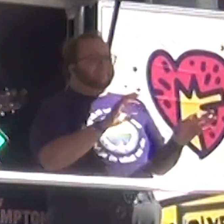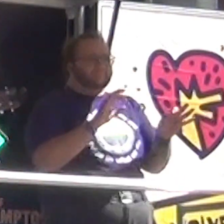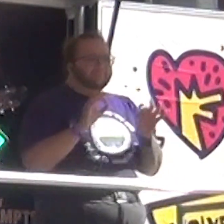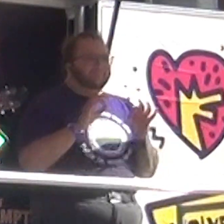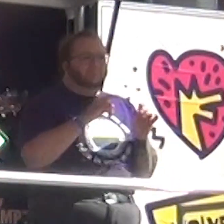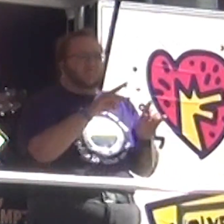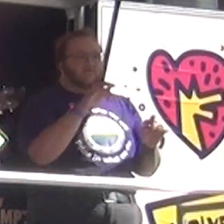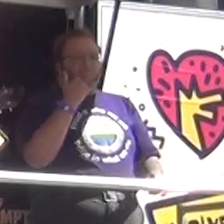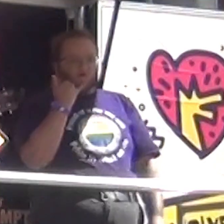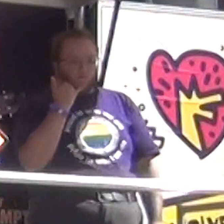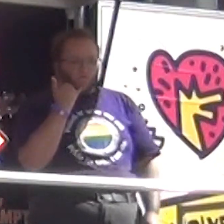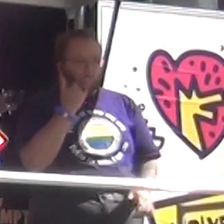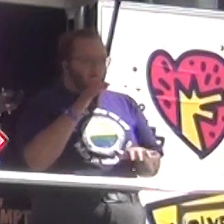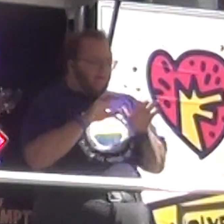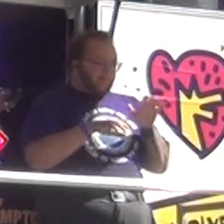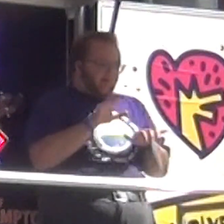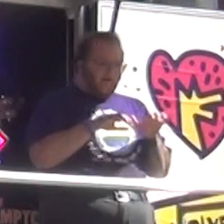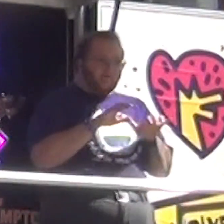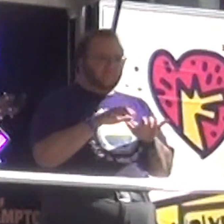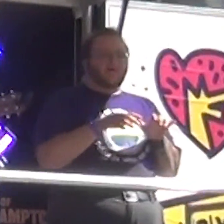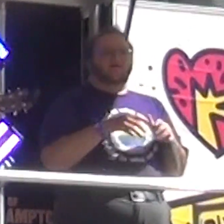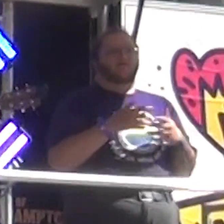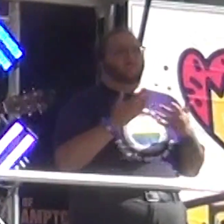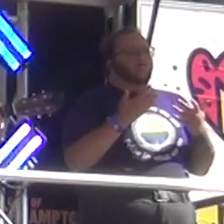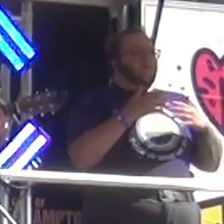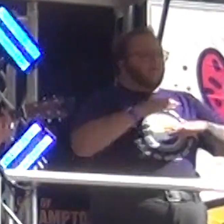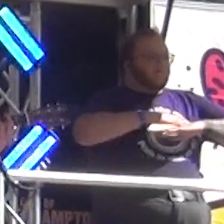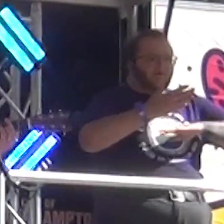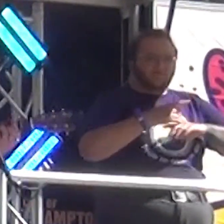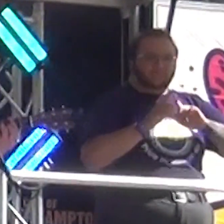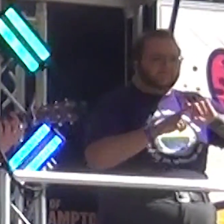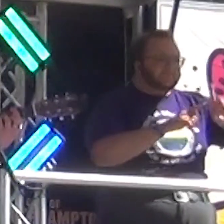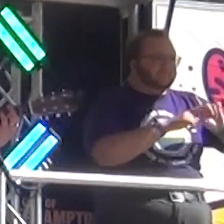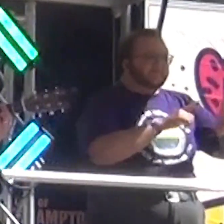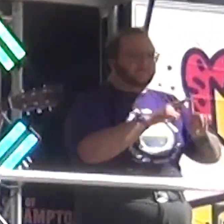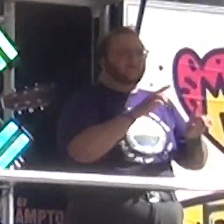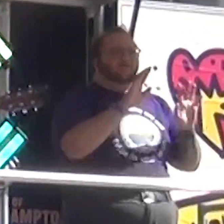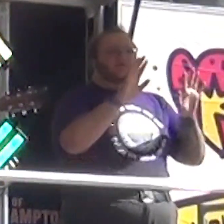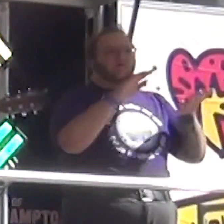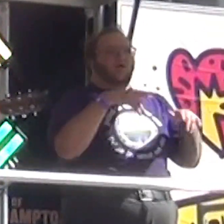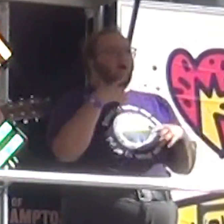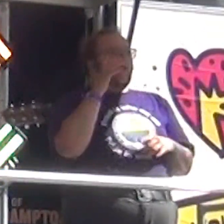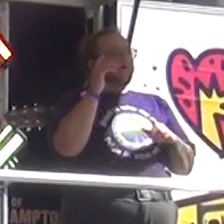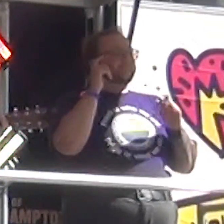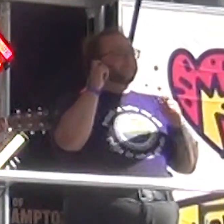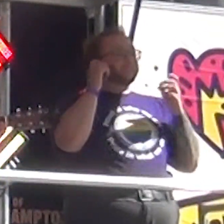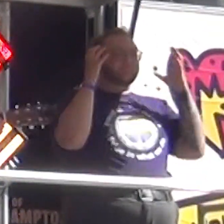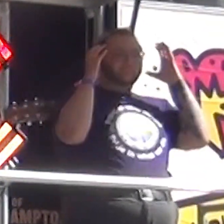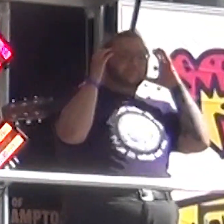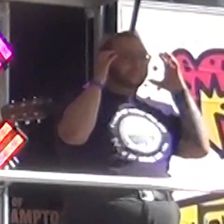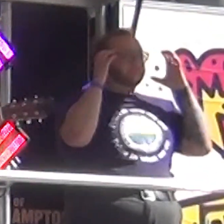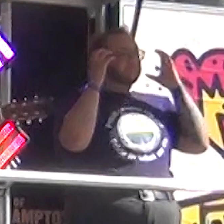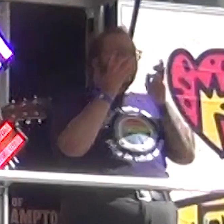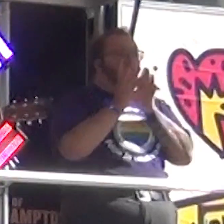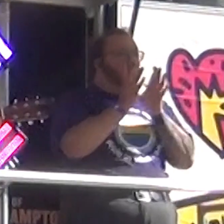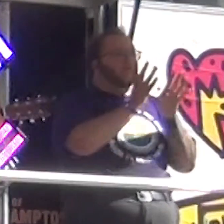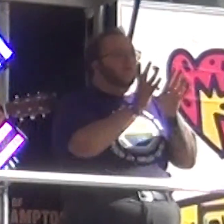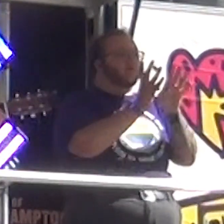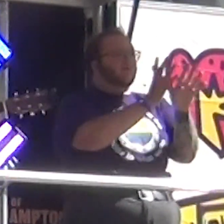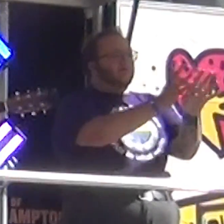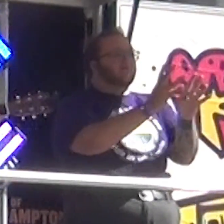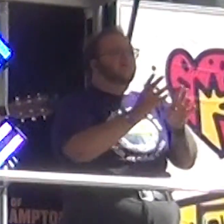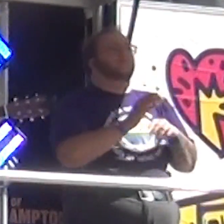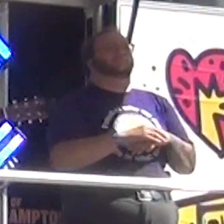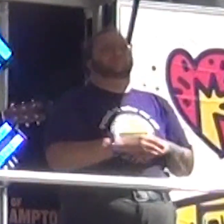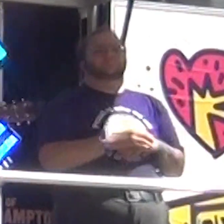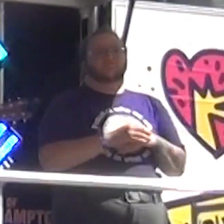Mobile phones and your laptop computers. The Walkman Brigade chorus line up commuters. Return